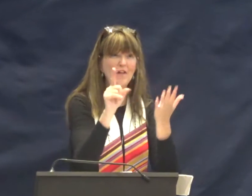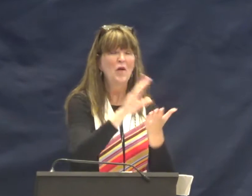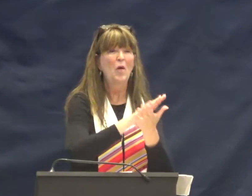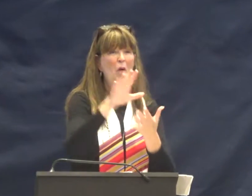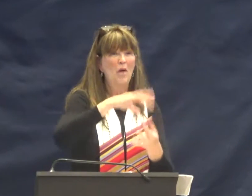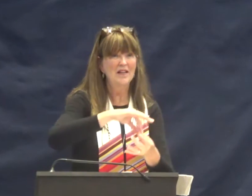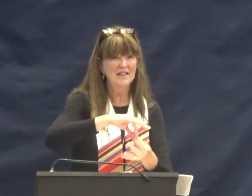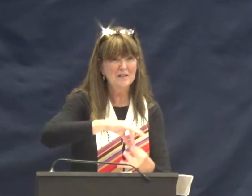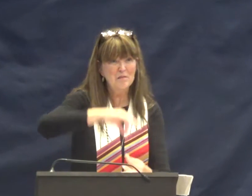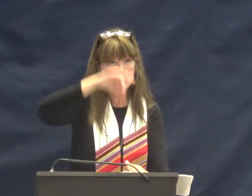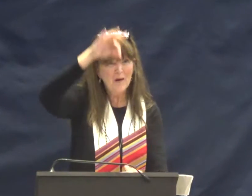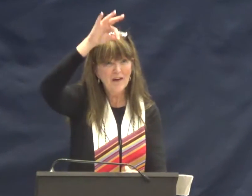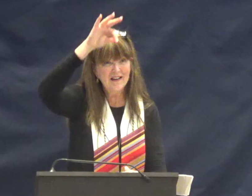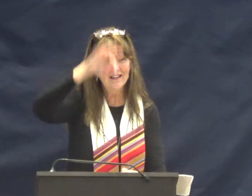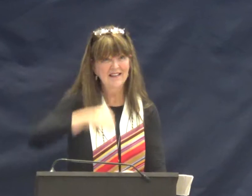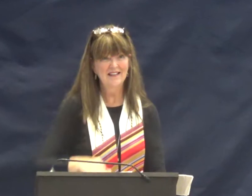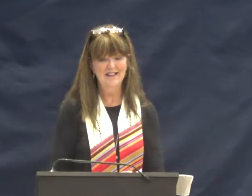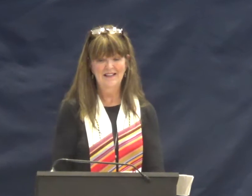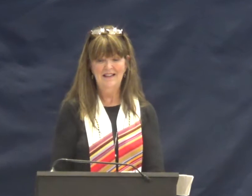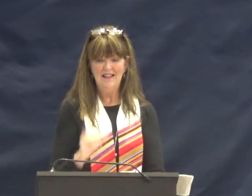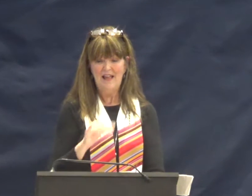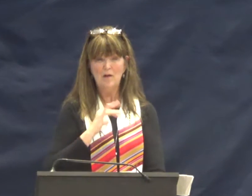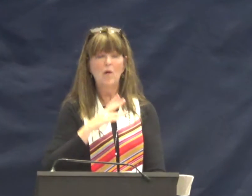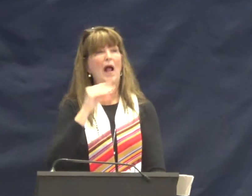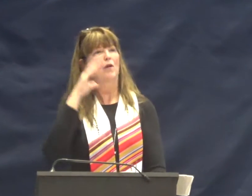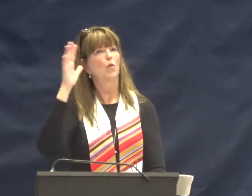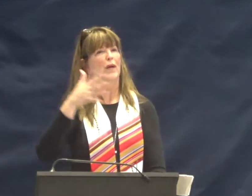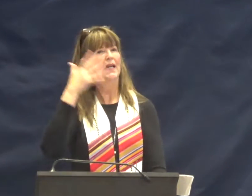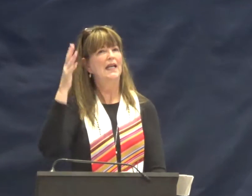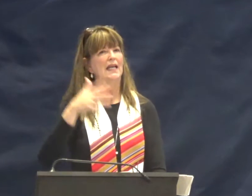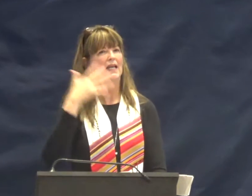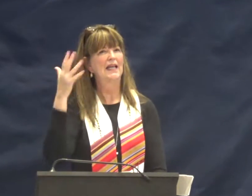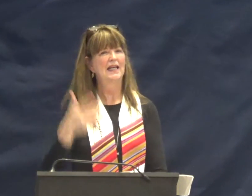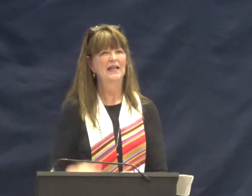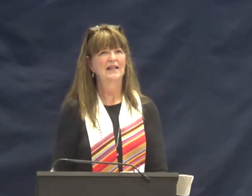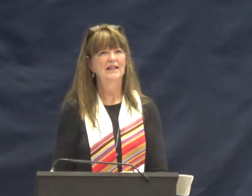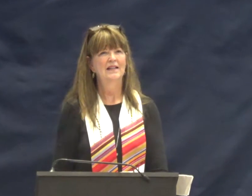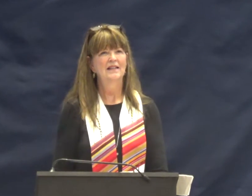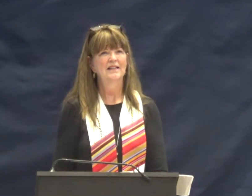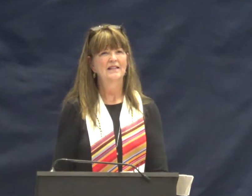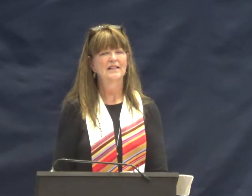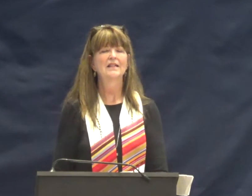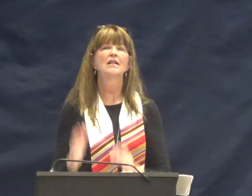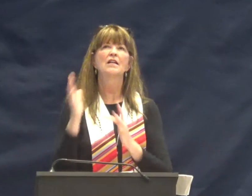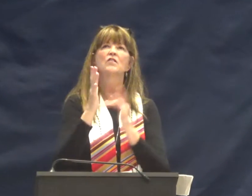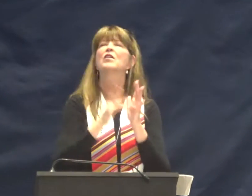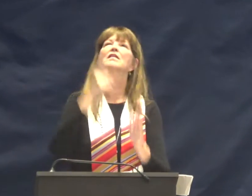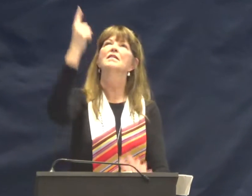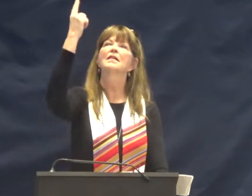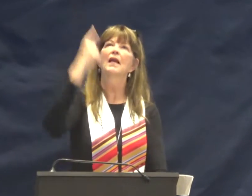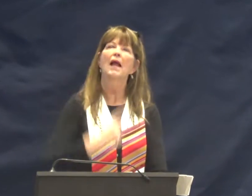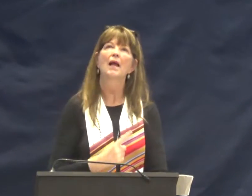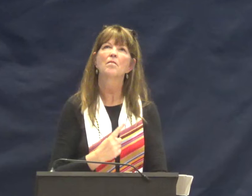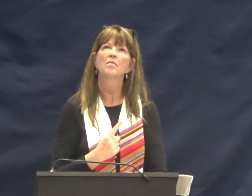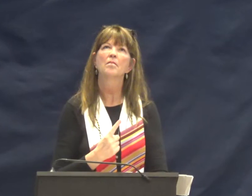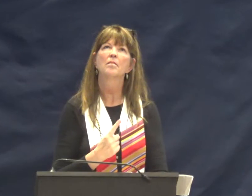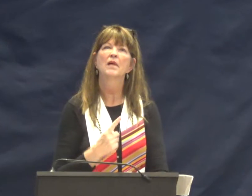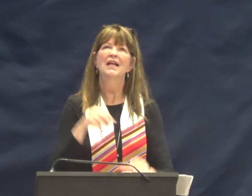That's used for fire, for Holy Spirit, and wind. Isn't that cool? Jesus